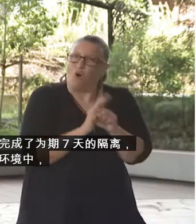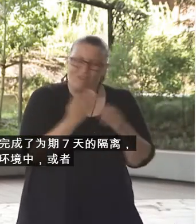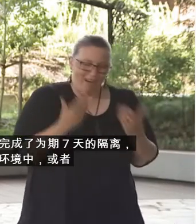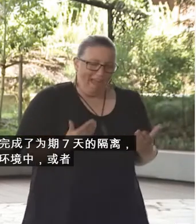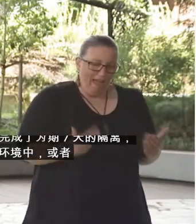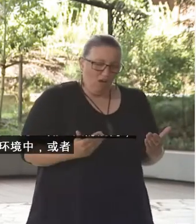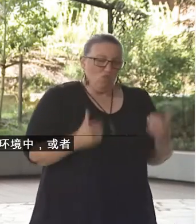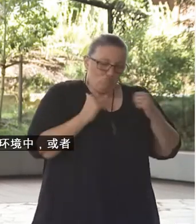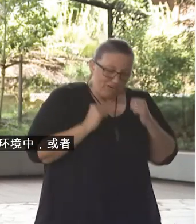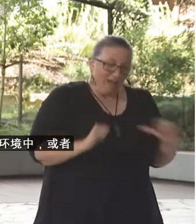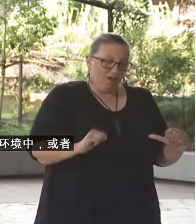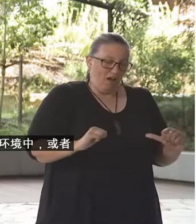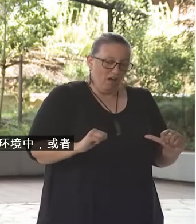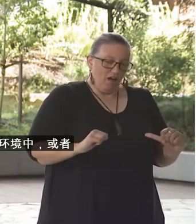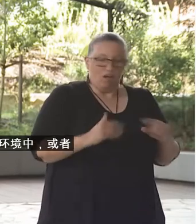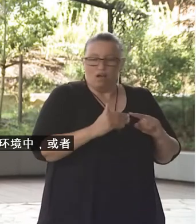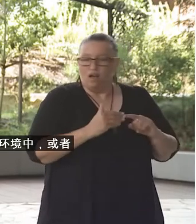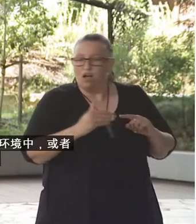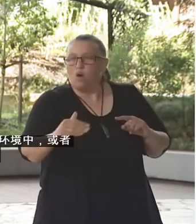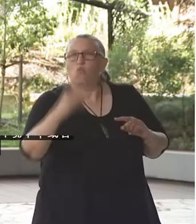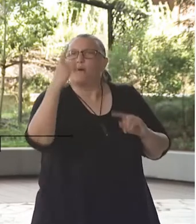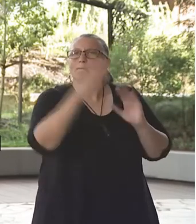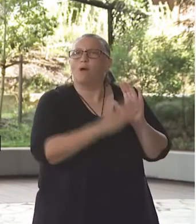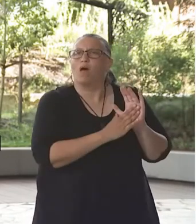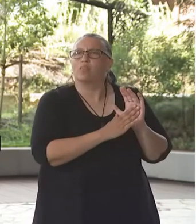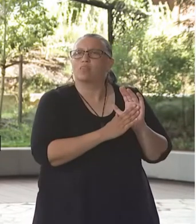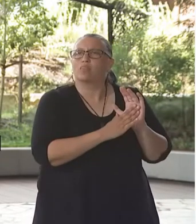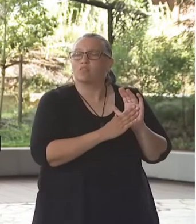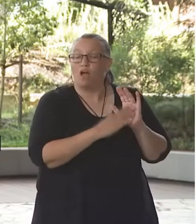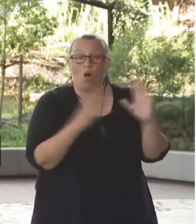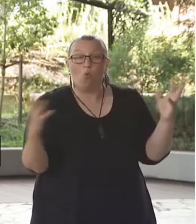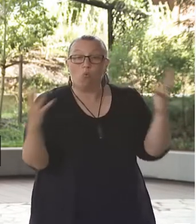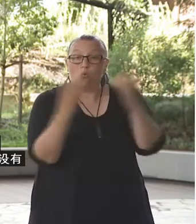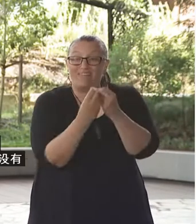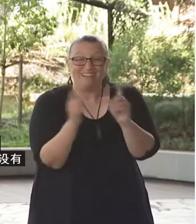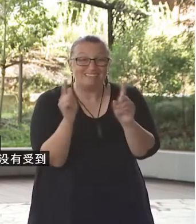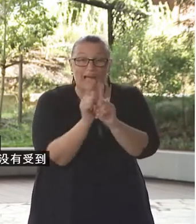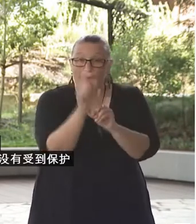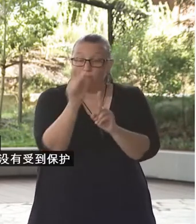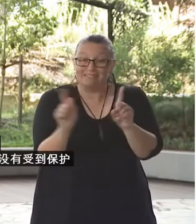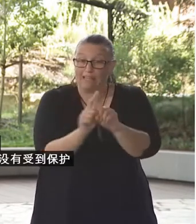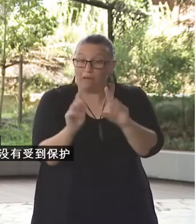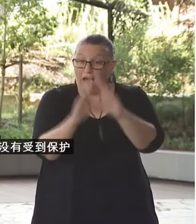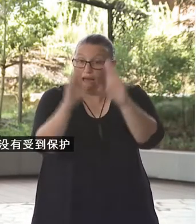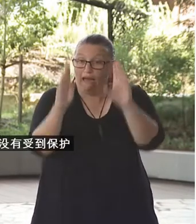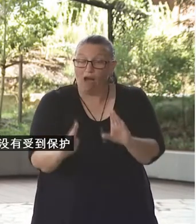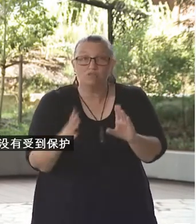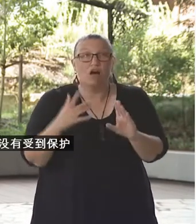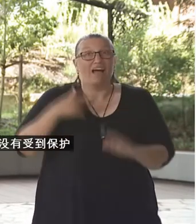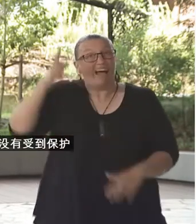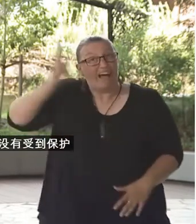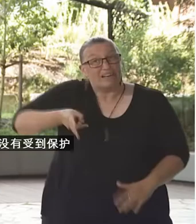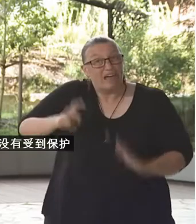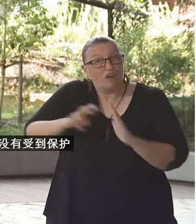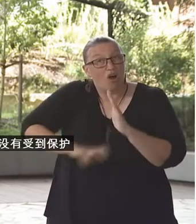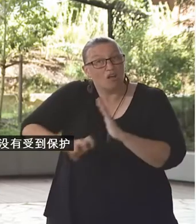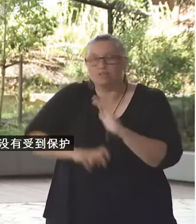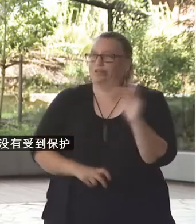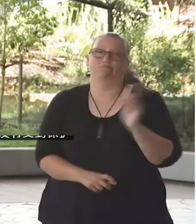COVID or someone else in your household gets COVID that hadn't had it before, you do not need to isolate. You're